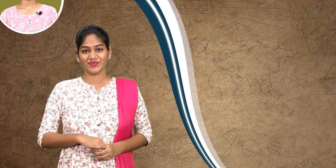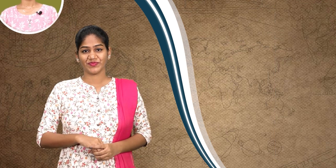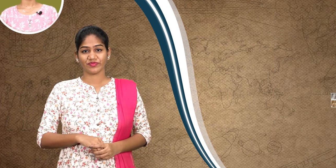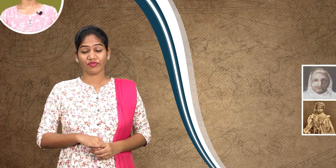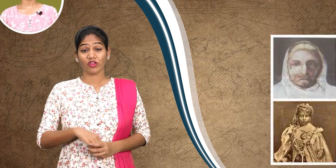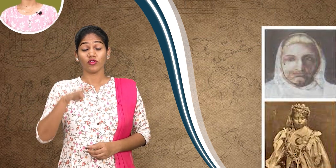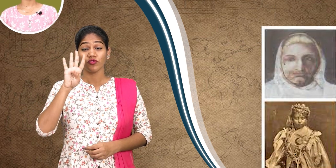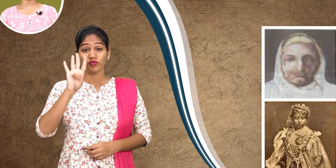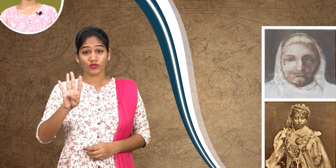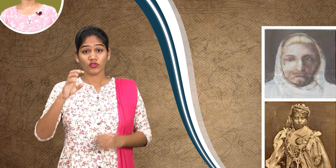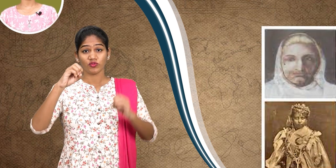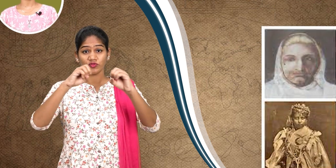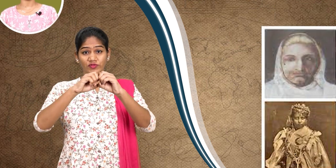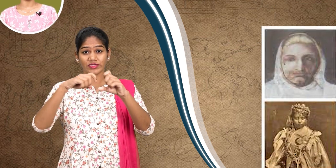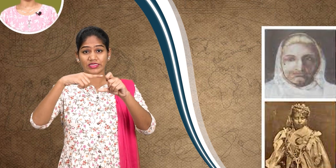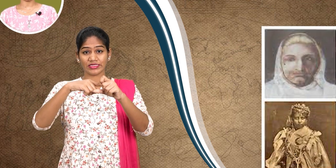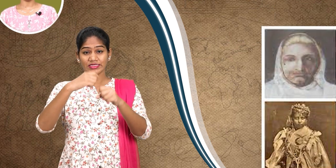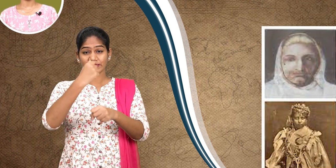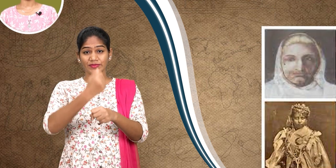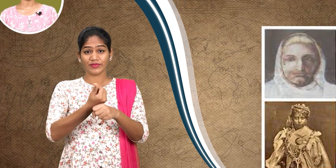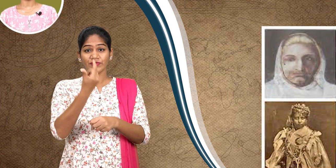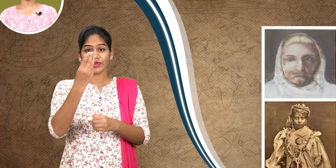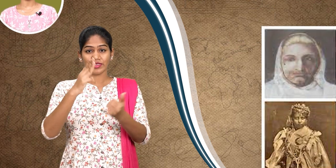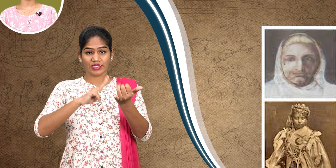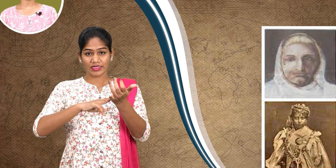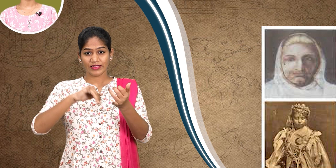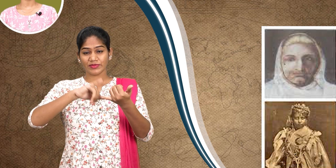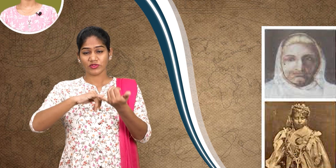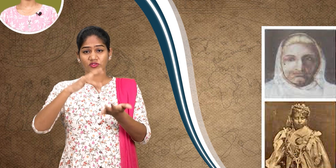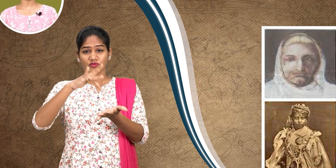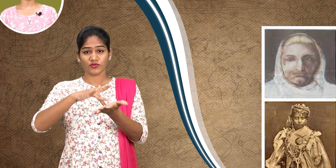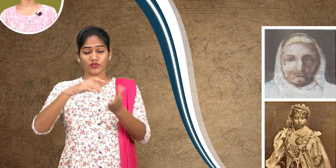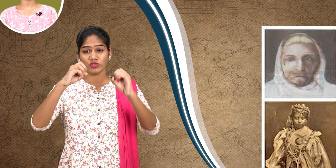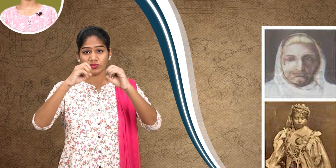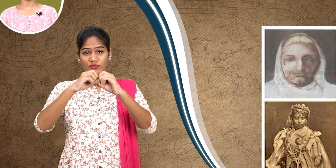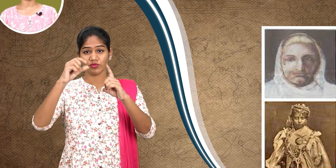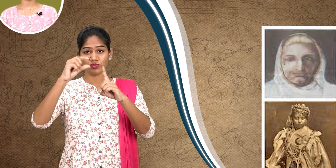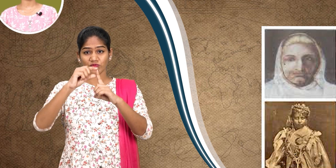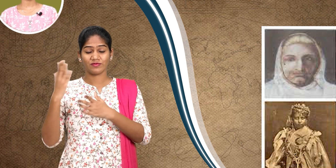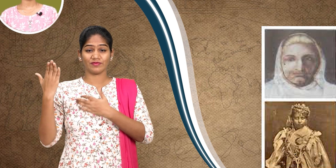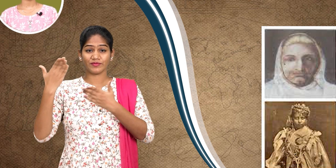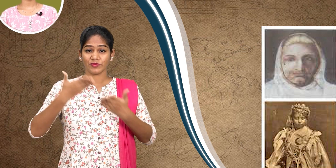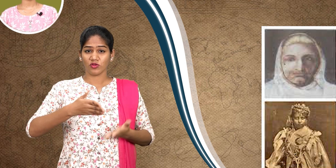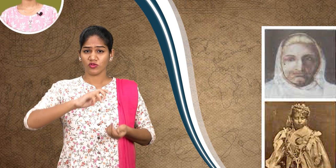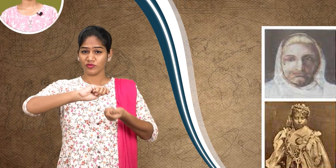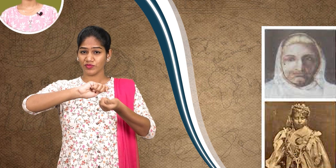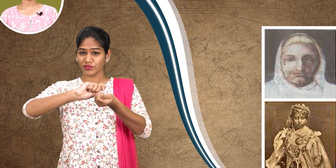Four Begums of Bhopal brought the following reforms.